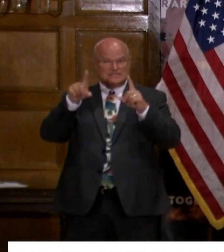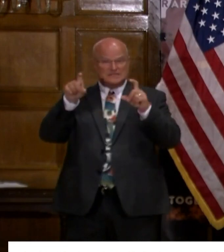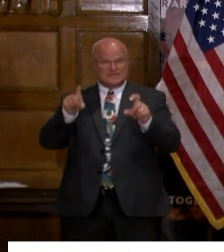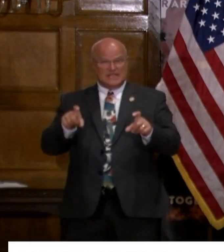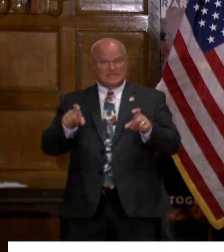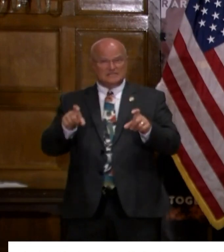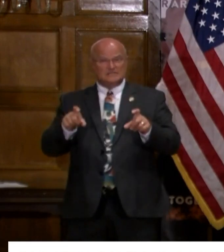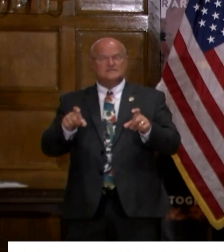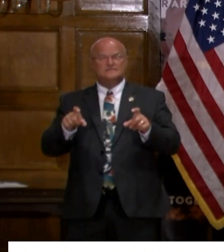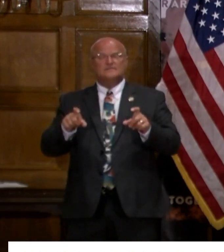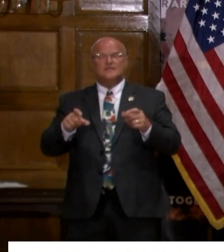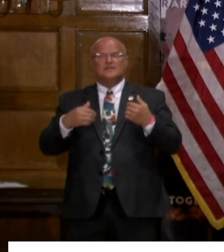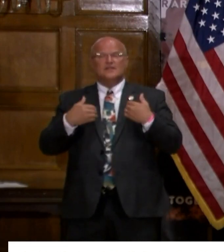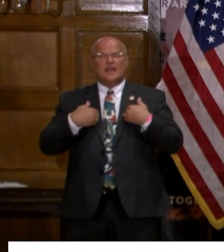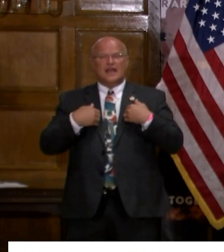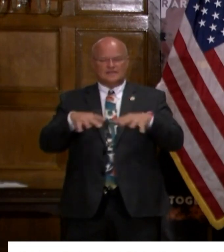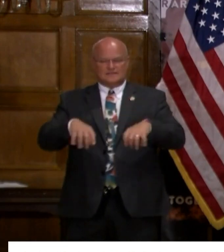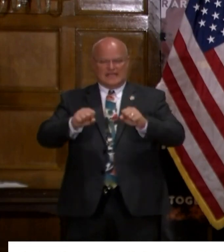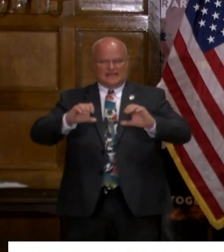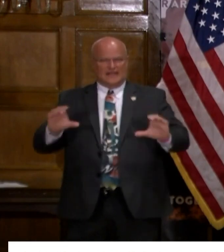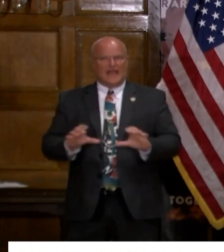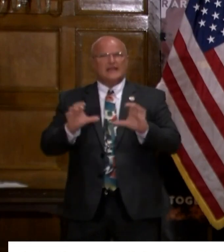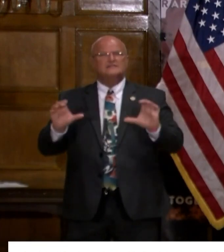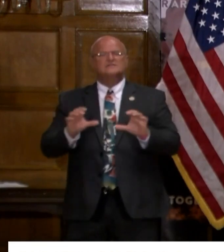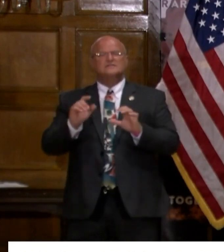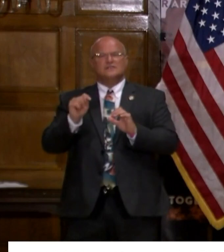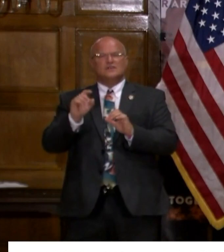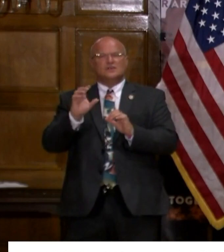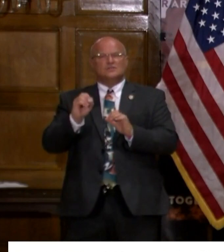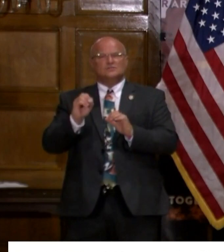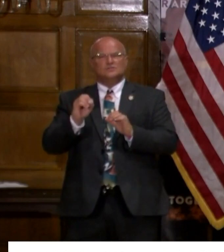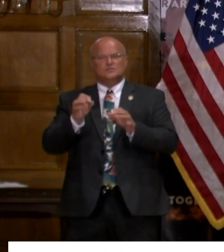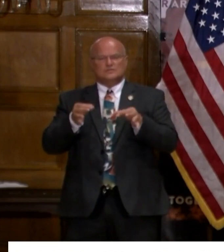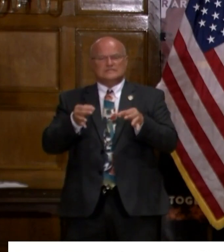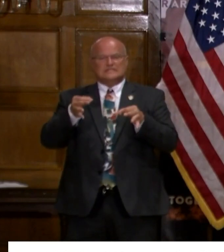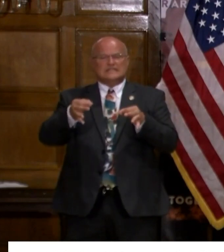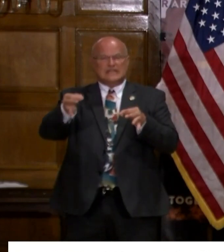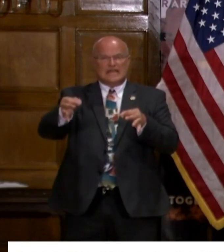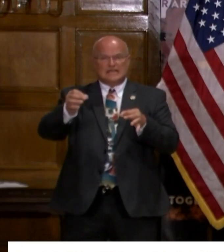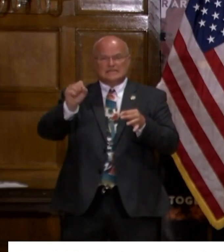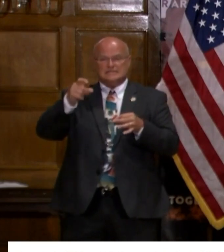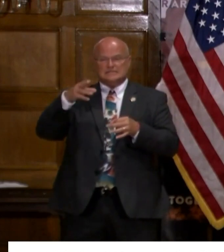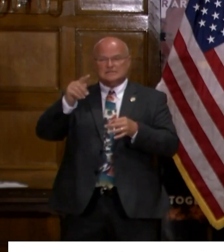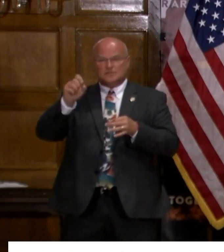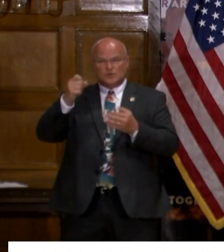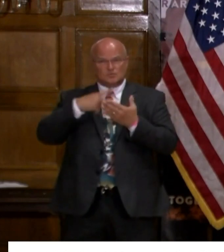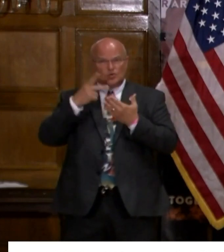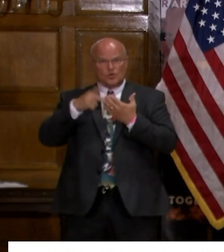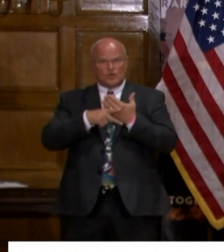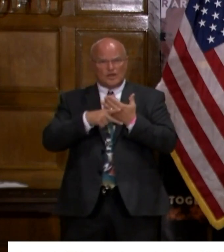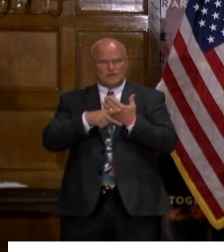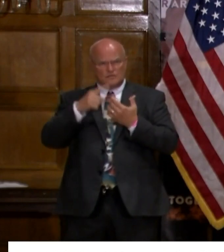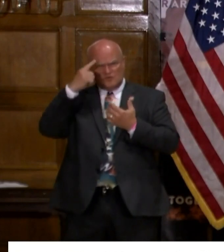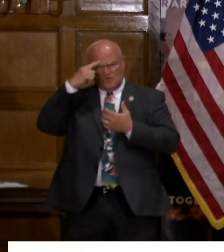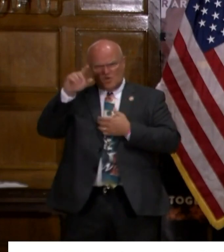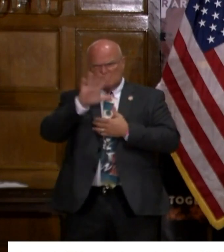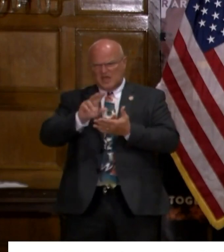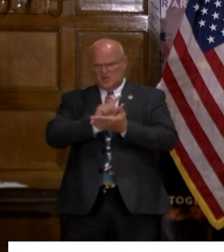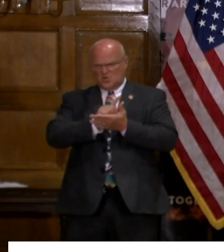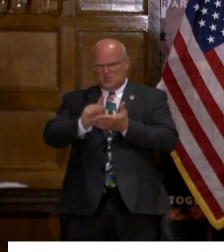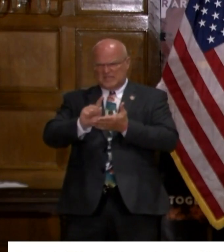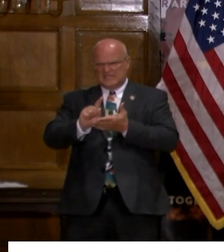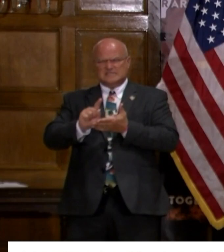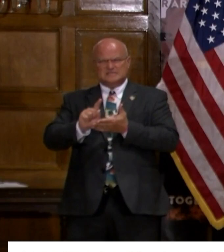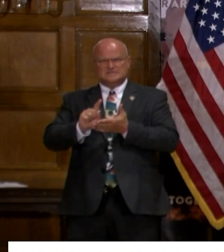test. You have taken the action to delay the sports program for, what is that, about a